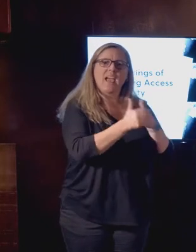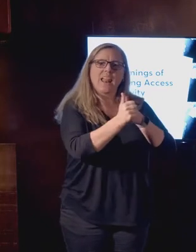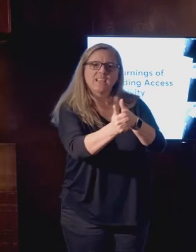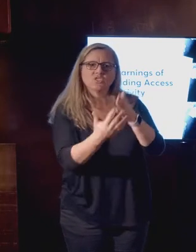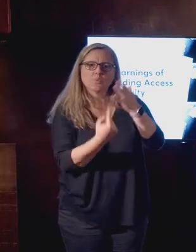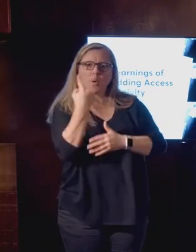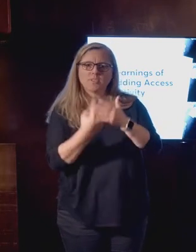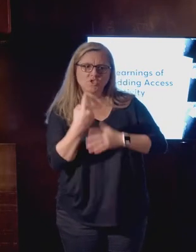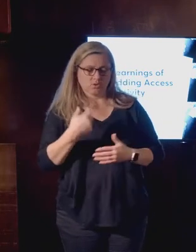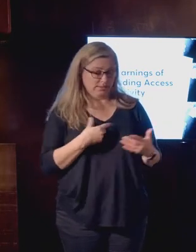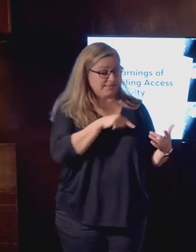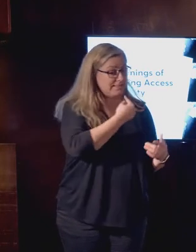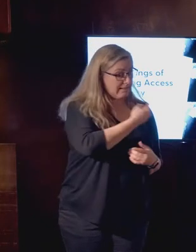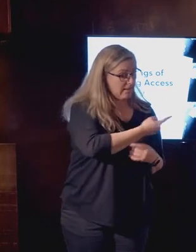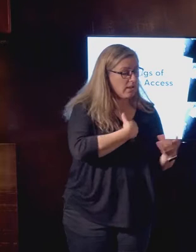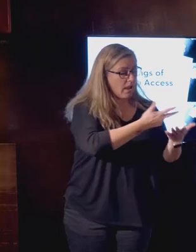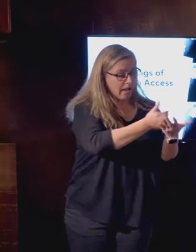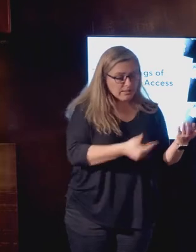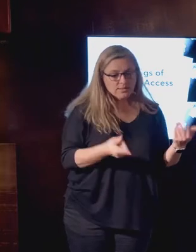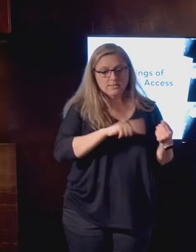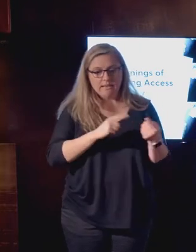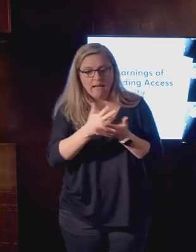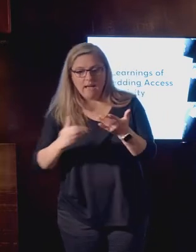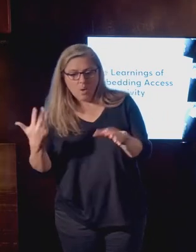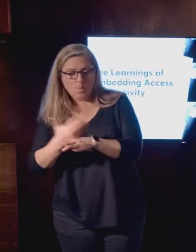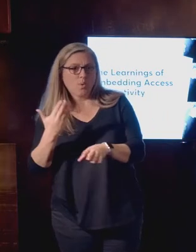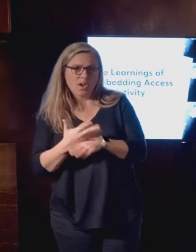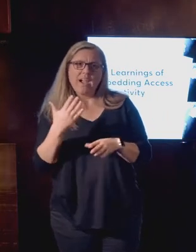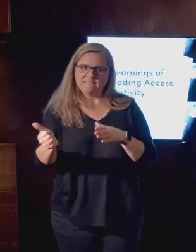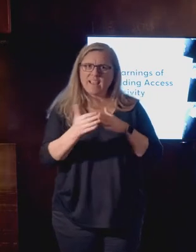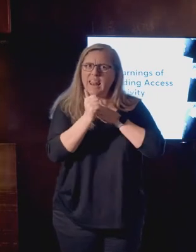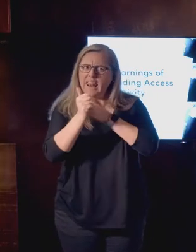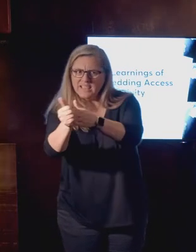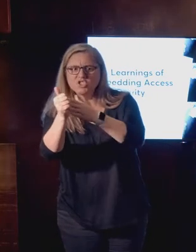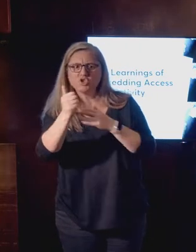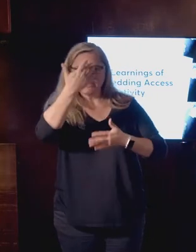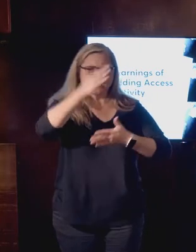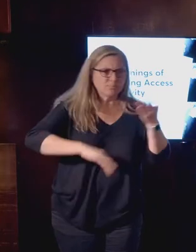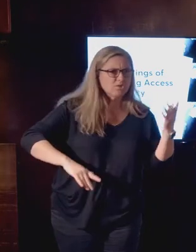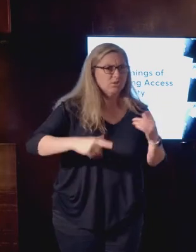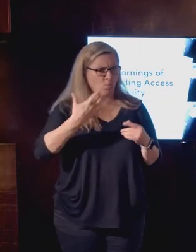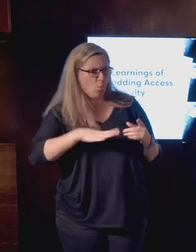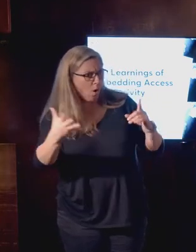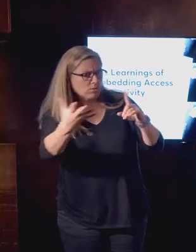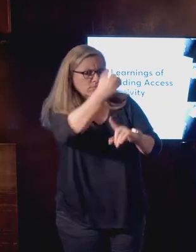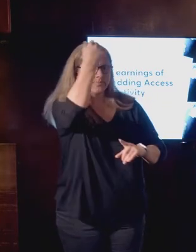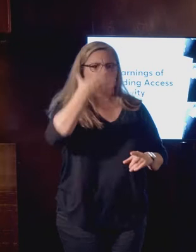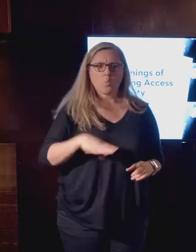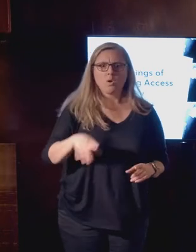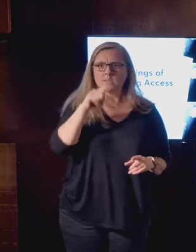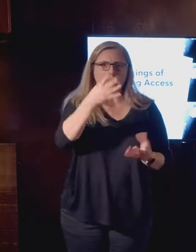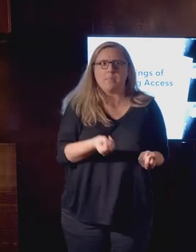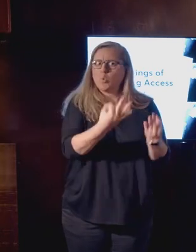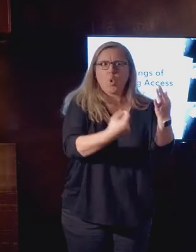very few. Artists and arts workers with disability have leadership experience and aspirations but don't always have the opportunity to lead. That